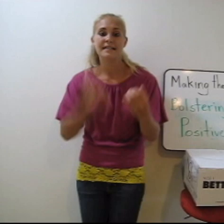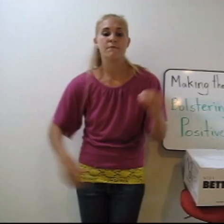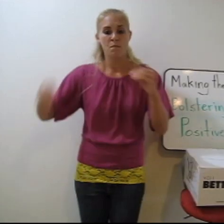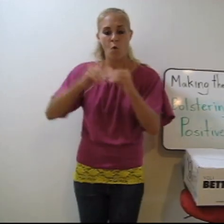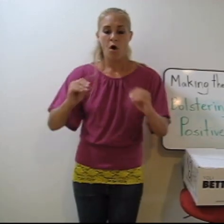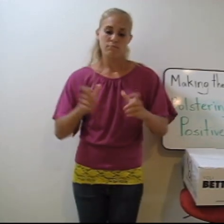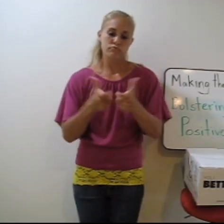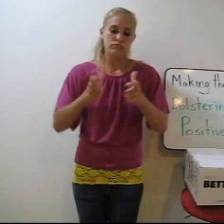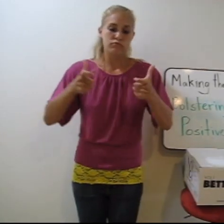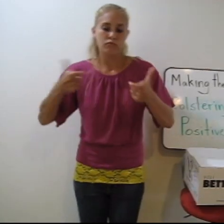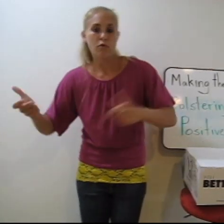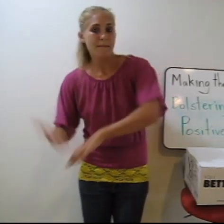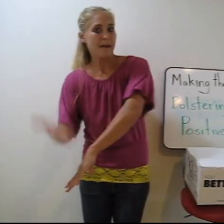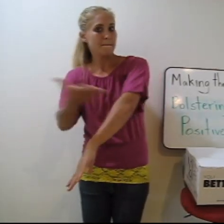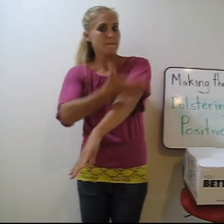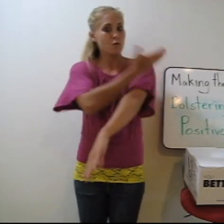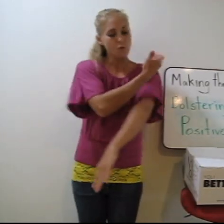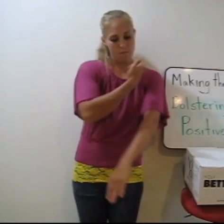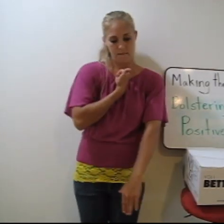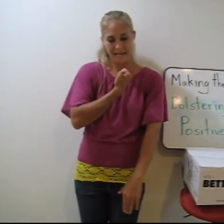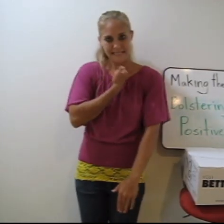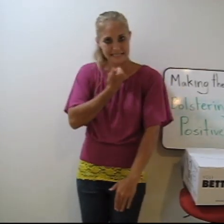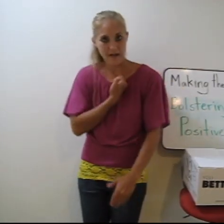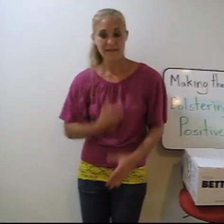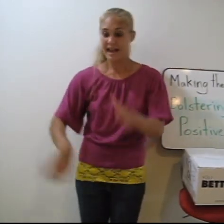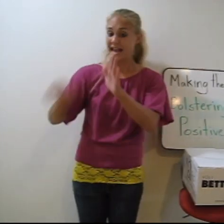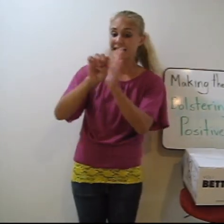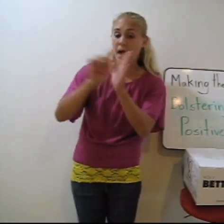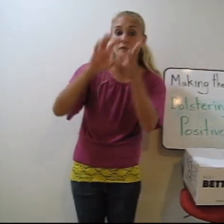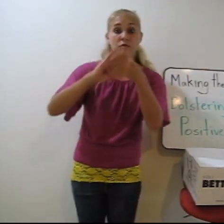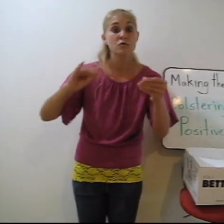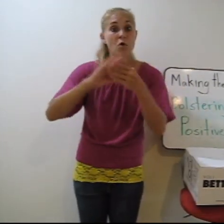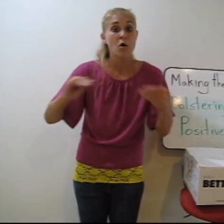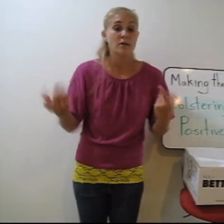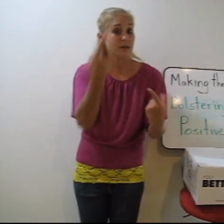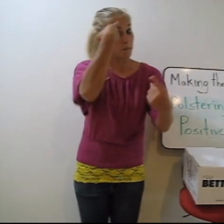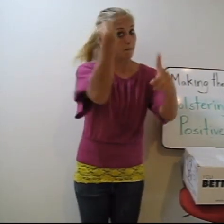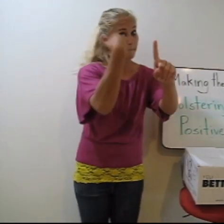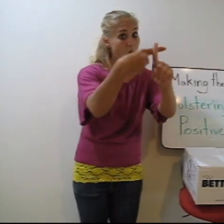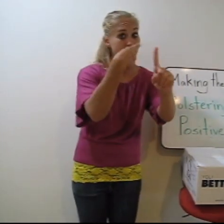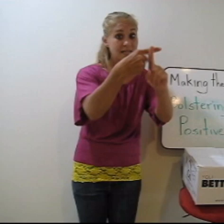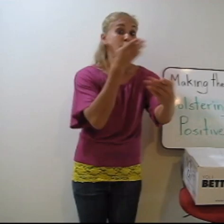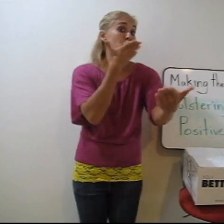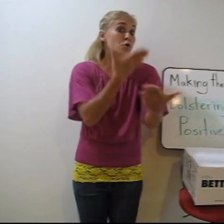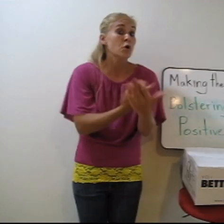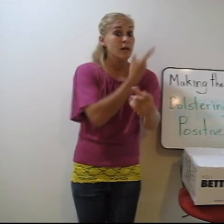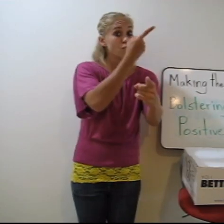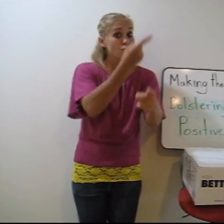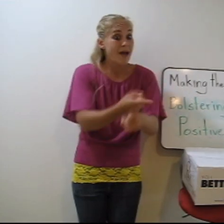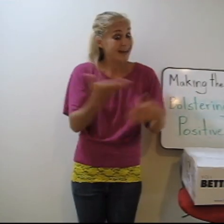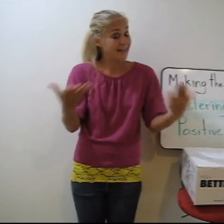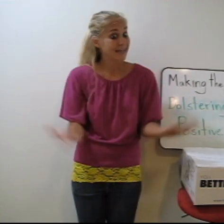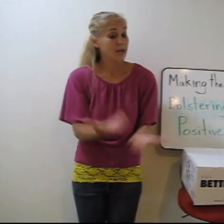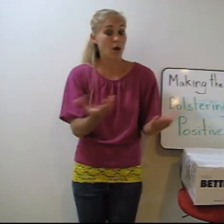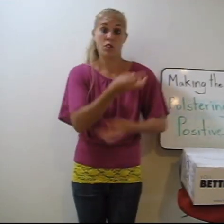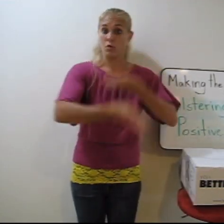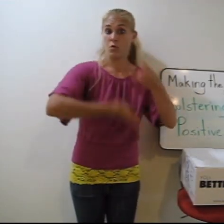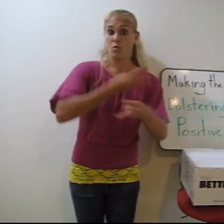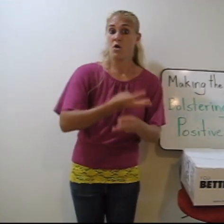expand, and become more. Examples and stories of what's good, right, and possible in the world. That's why we work so hard